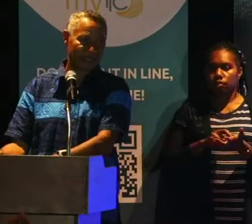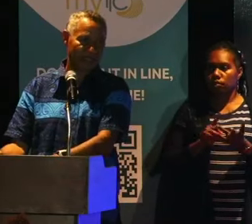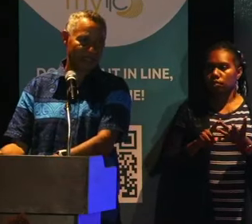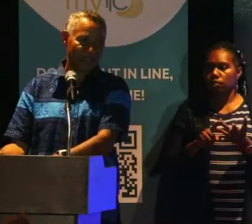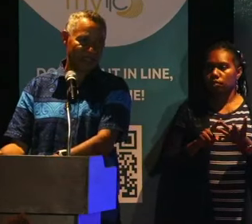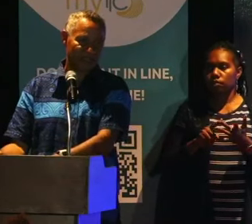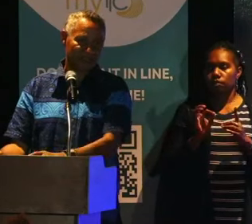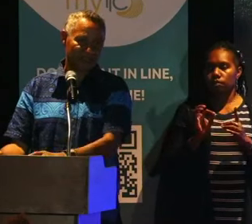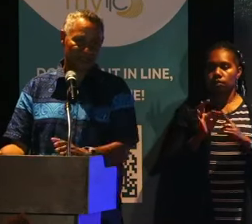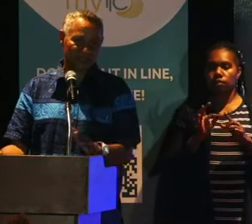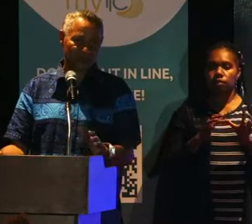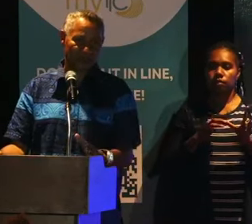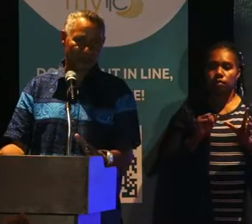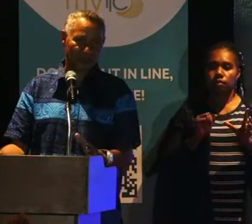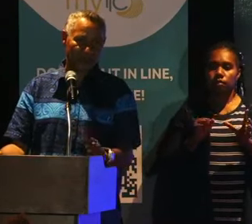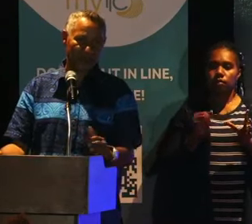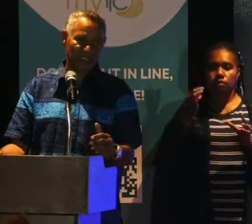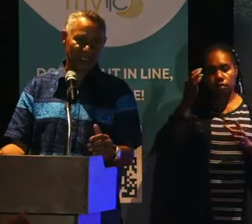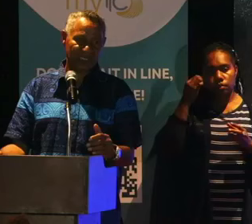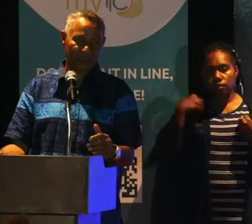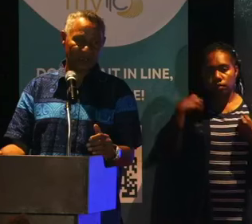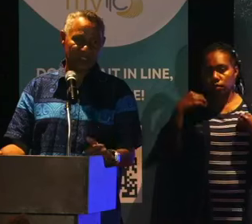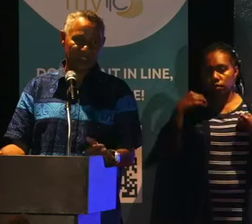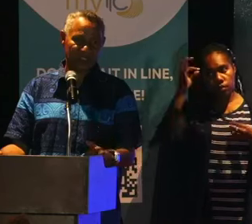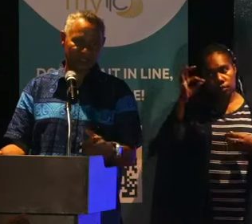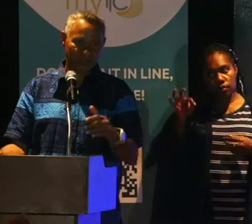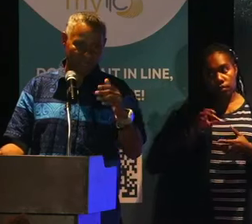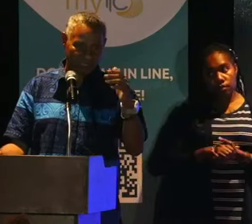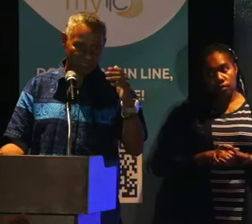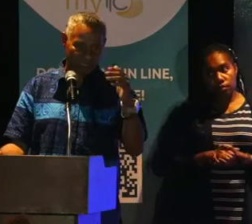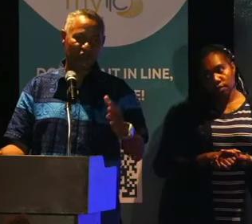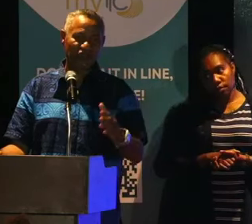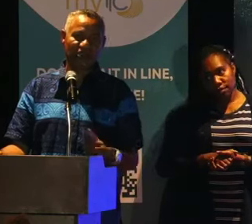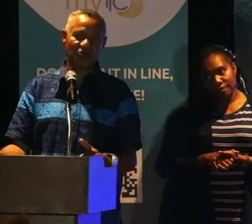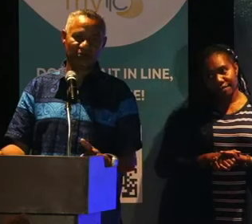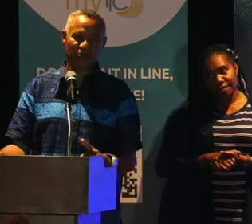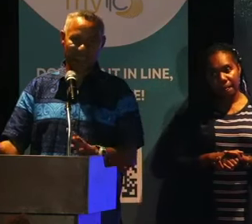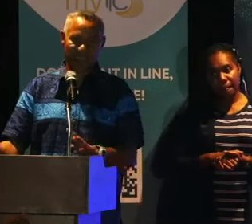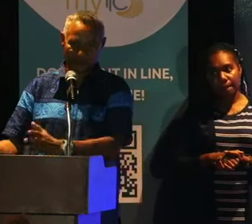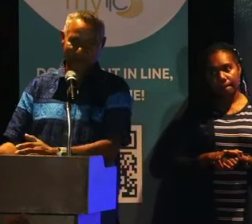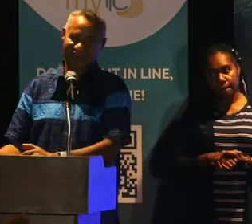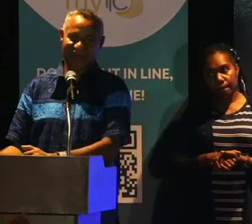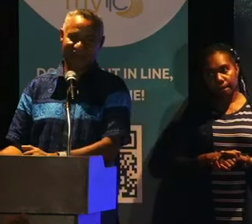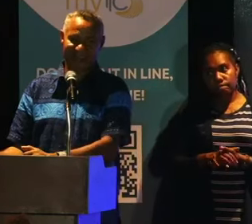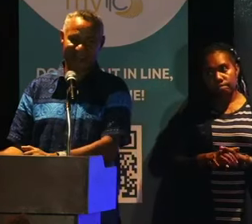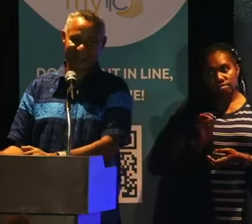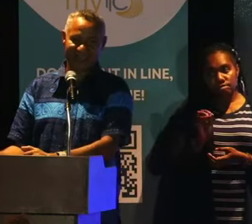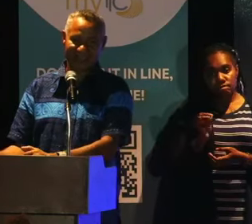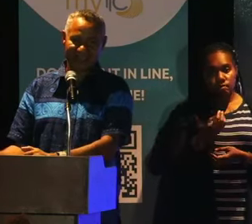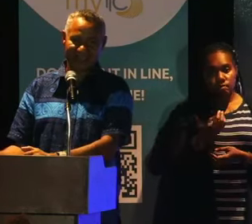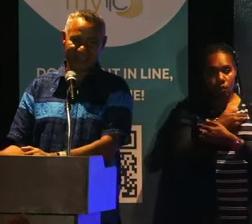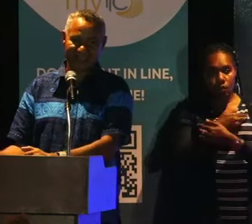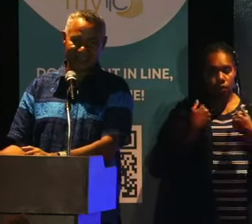area. So that's normally the corporate society, we deal with the rural people in group activities.